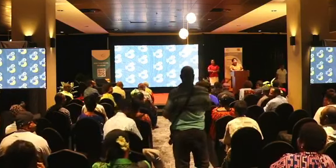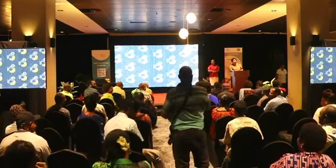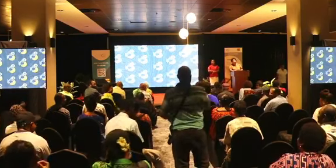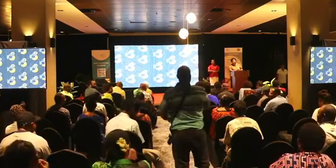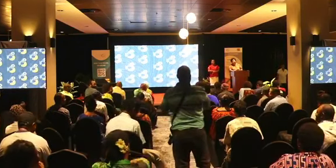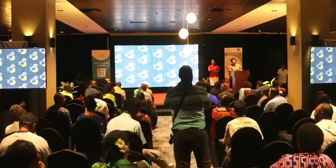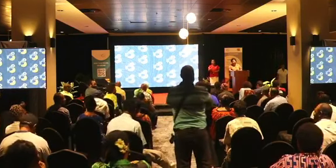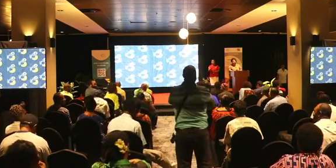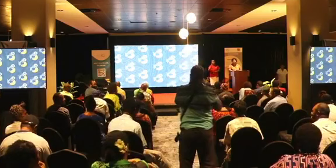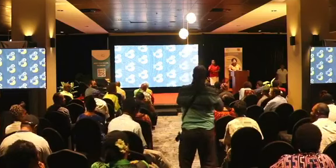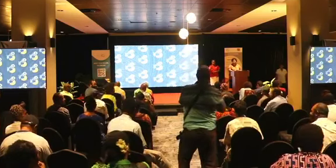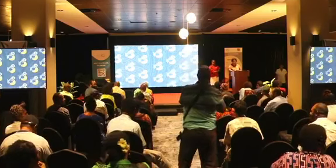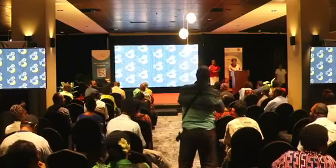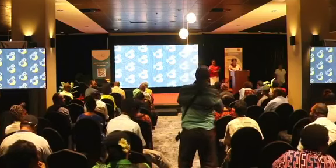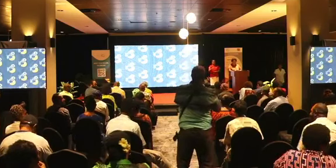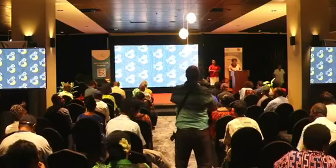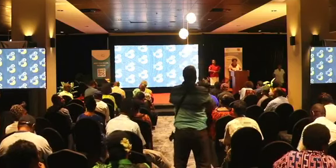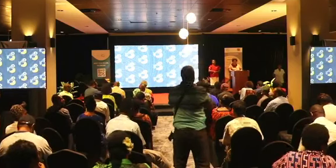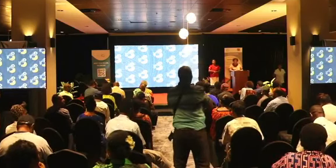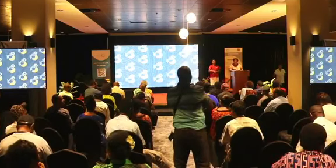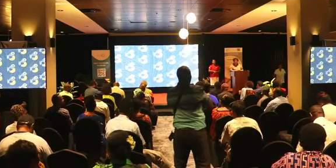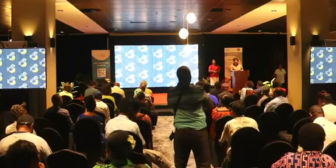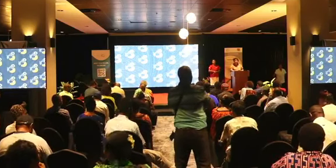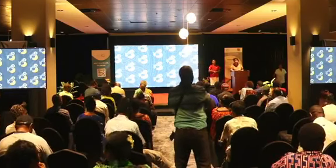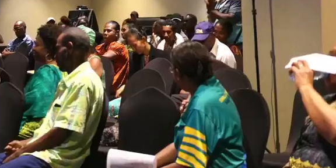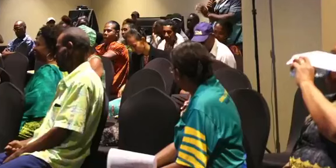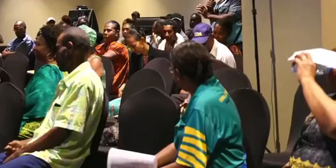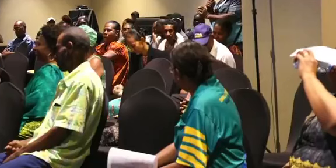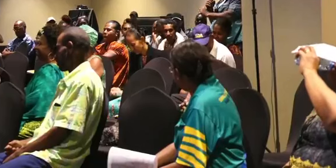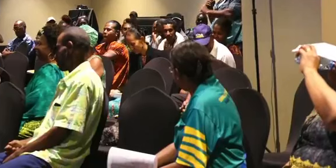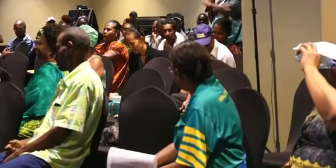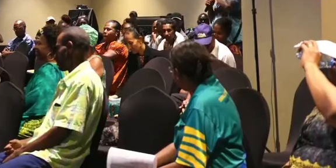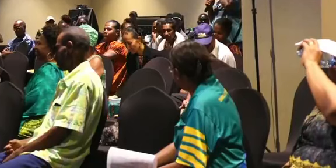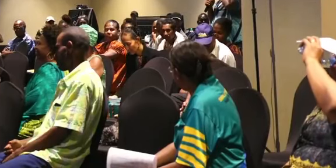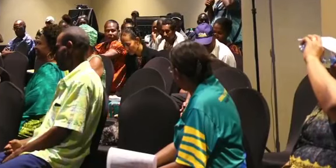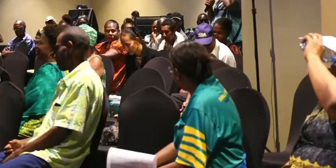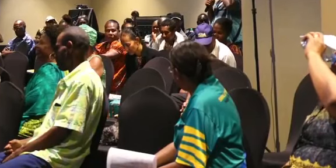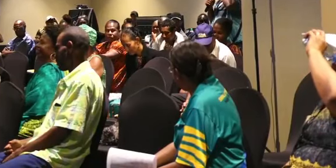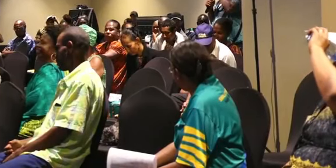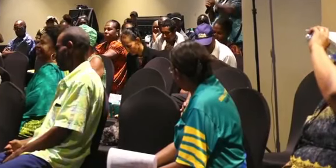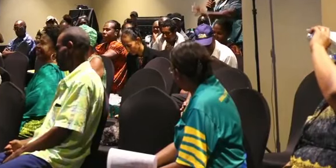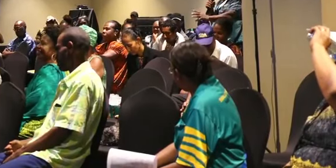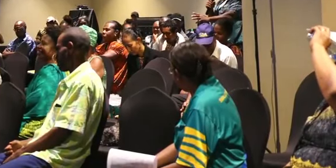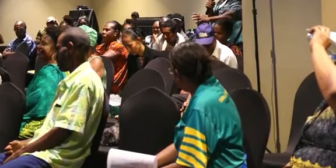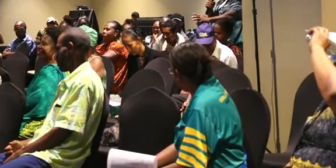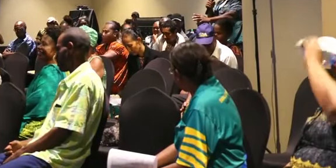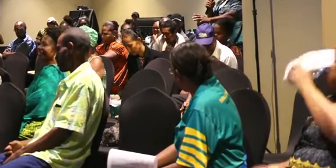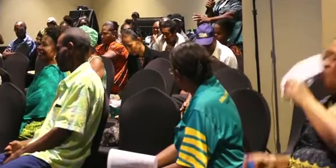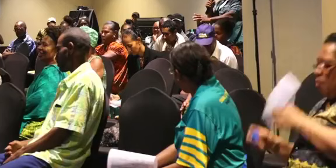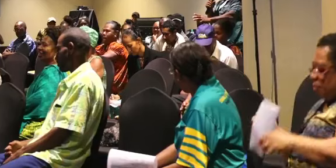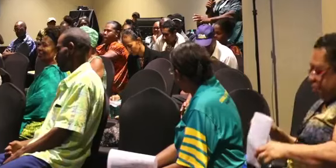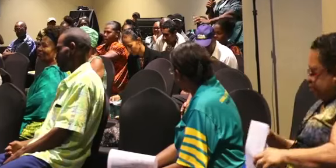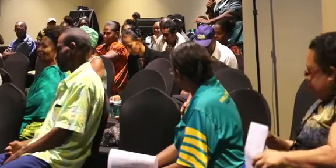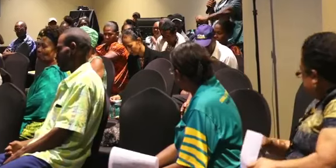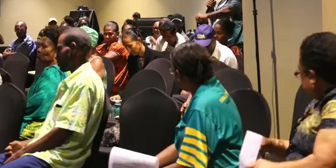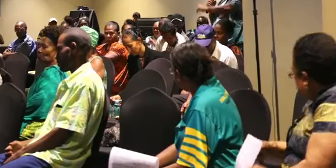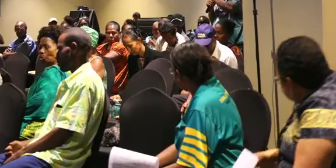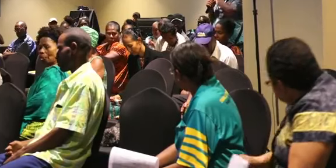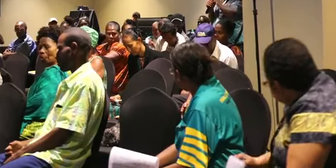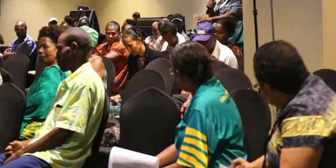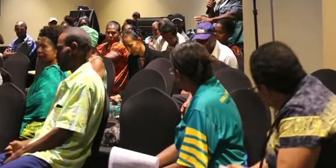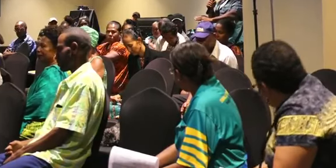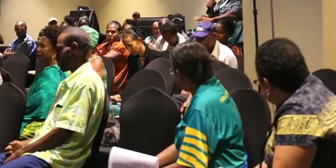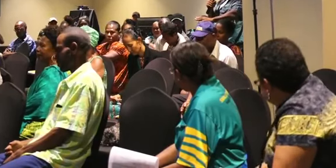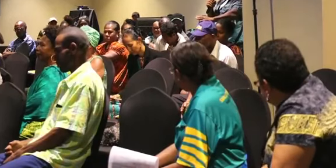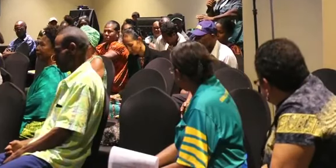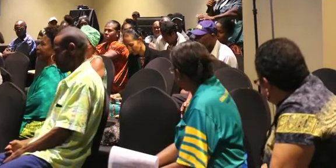But if it's for the purpose of enriching our people, and that